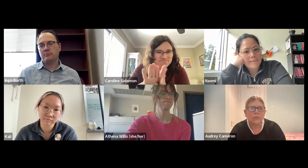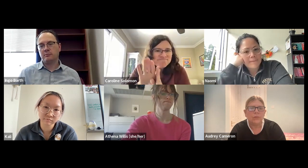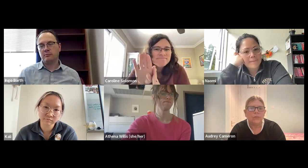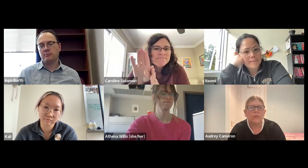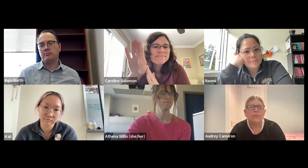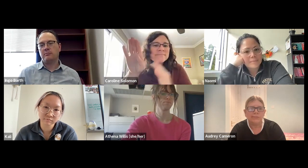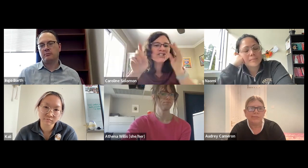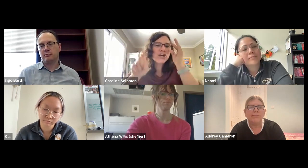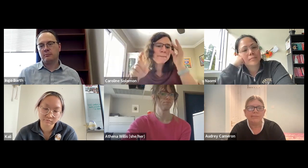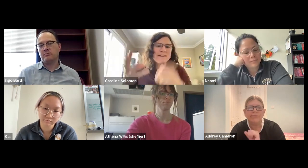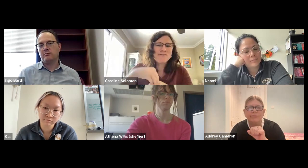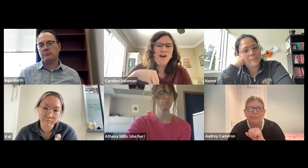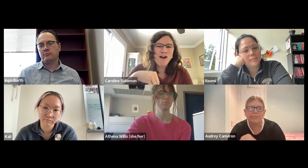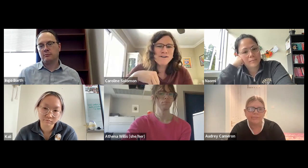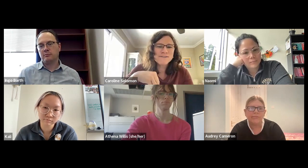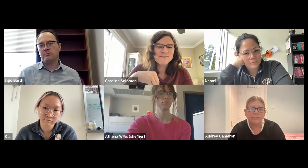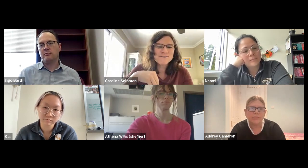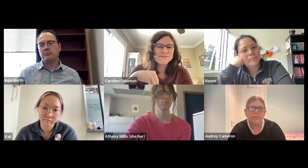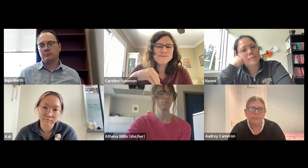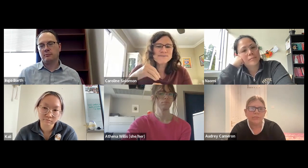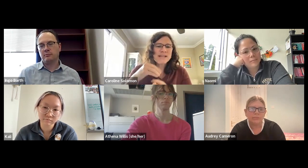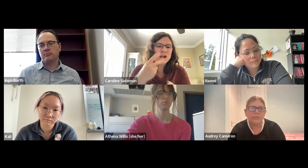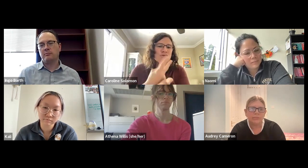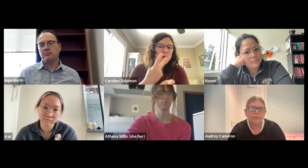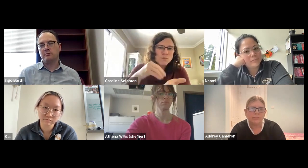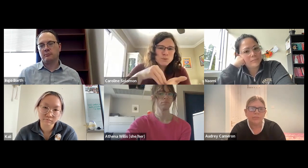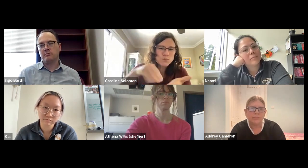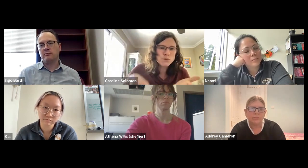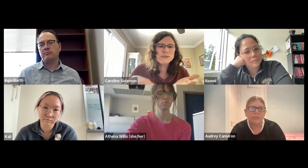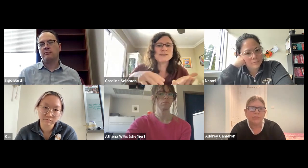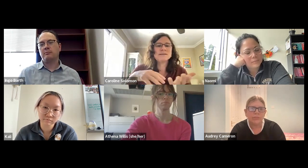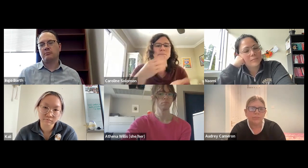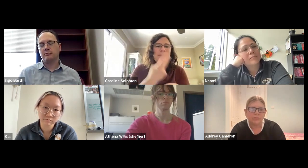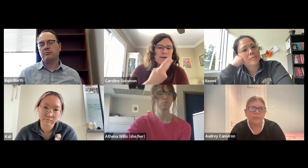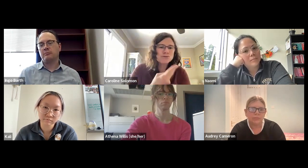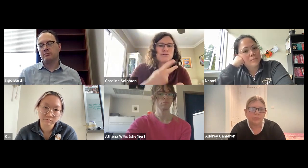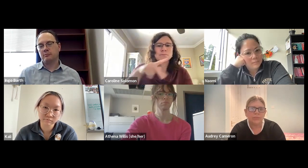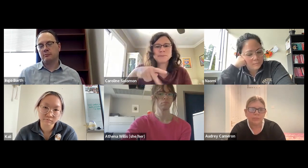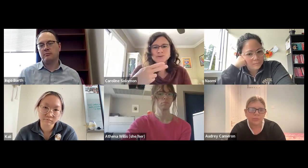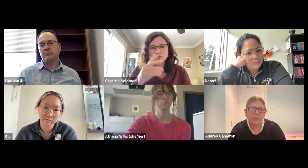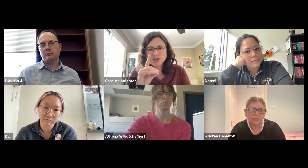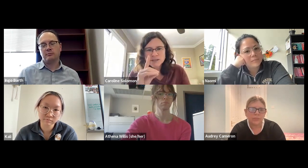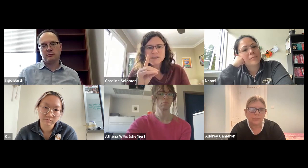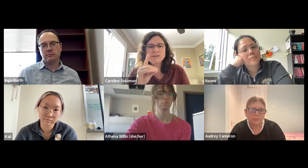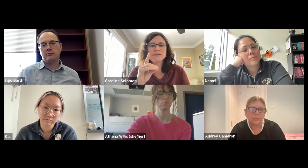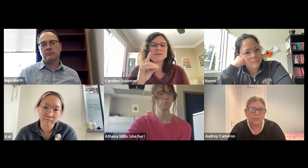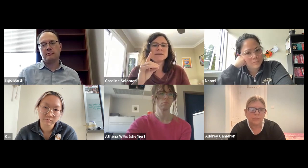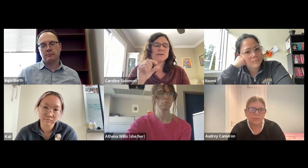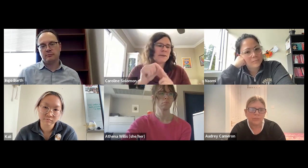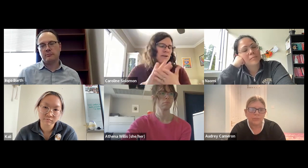making sure that we're including students? Because I really think in their development, they should be involved. I'm thinking like graduate students, master's and PhD